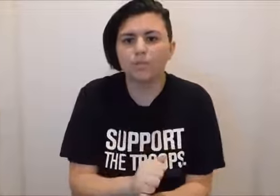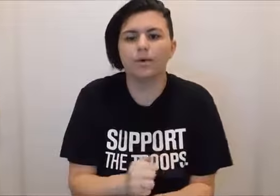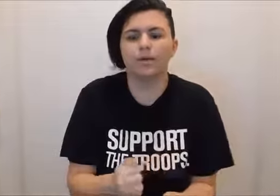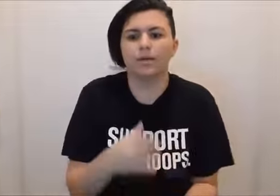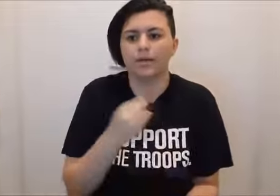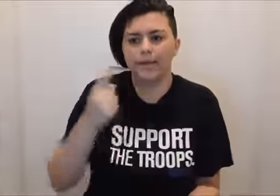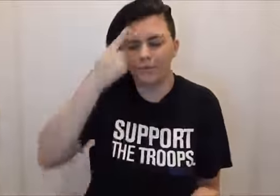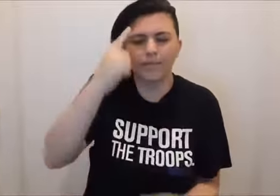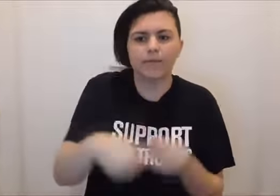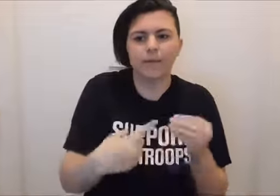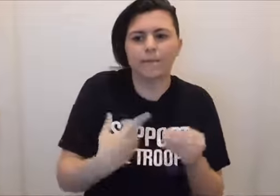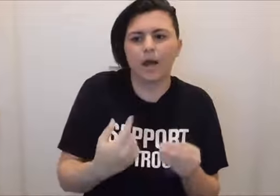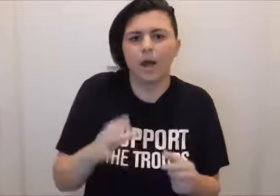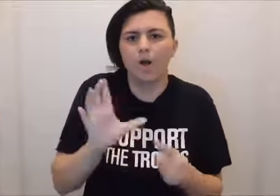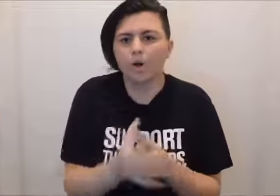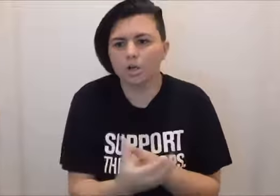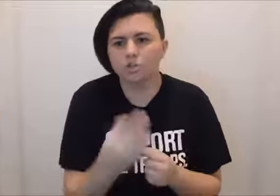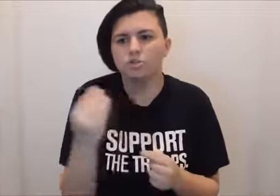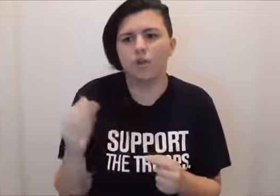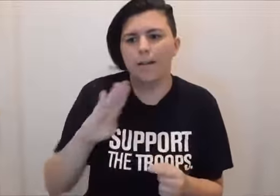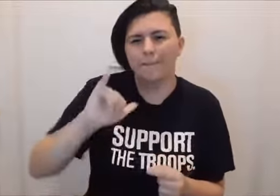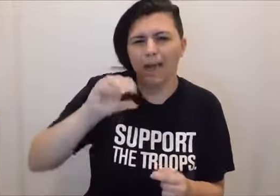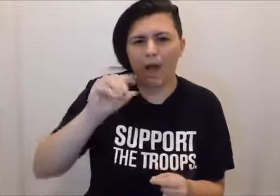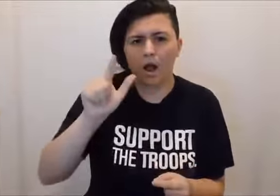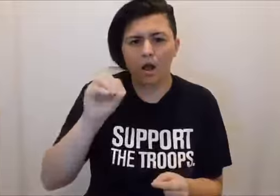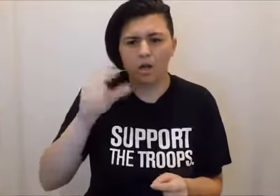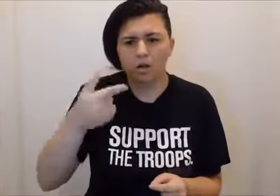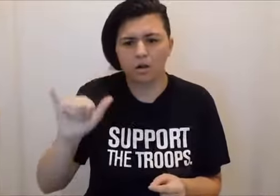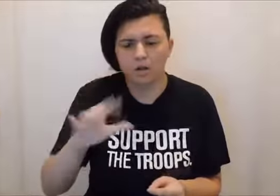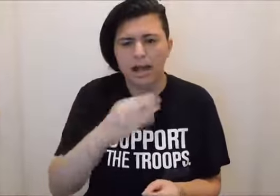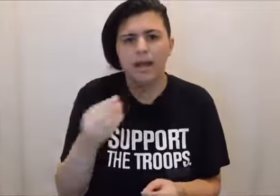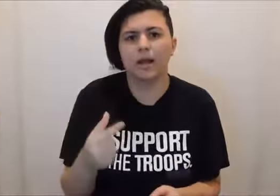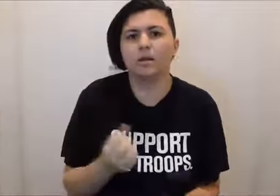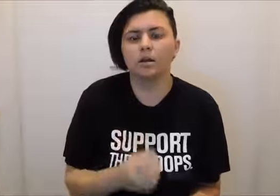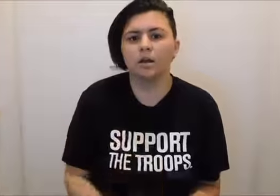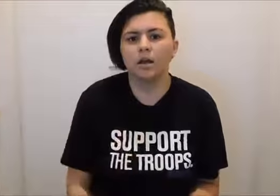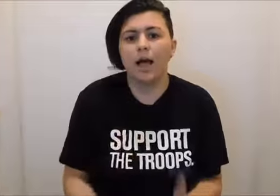And we learn through different cultures, not just Western culture.